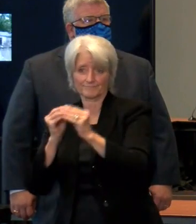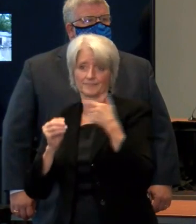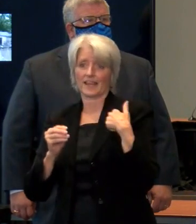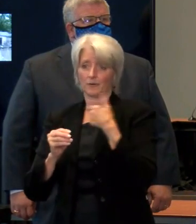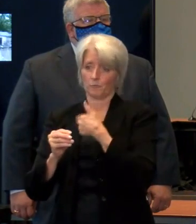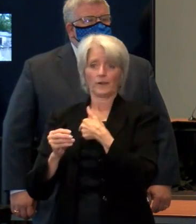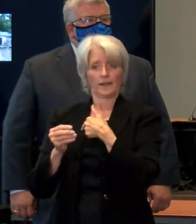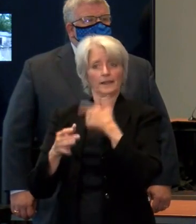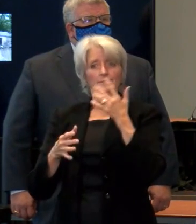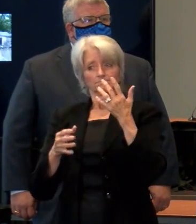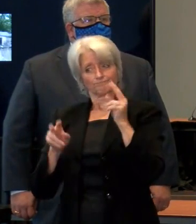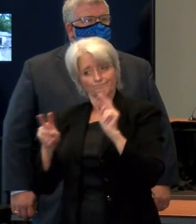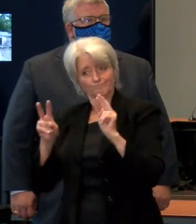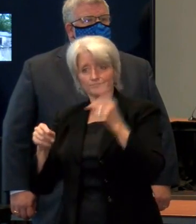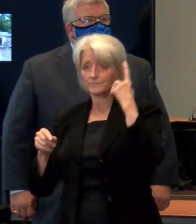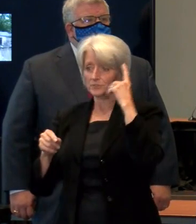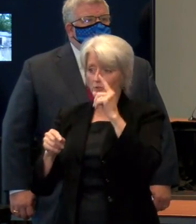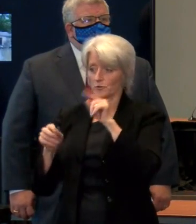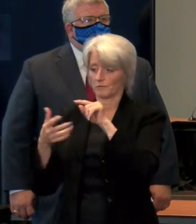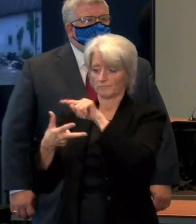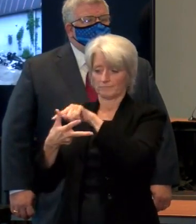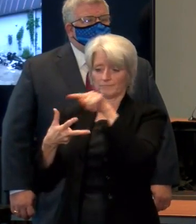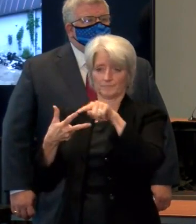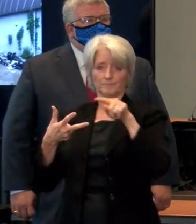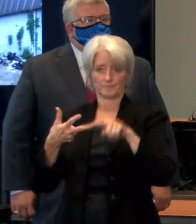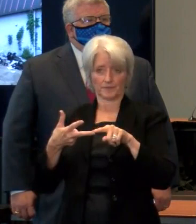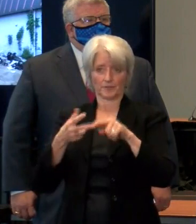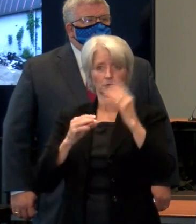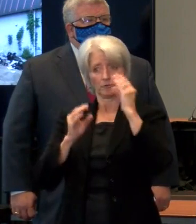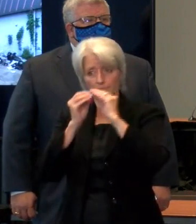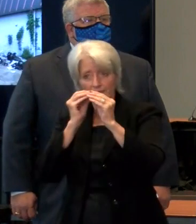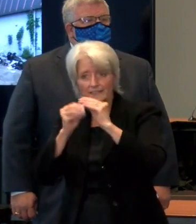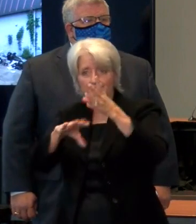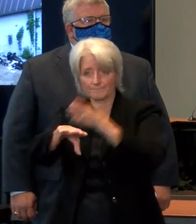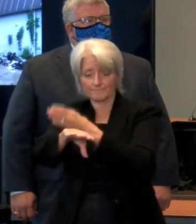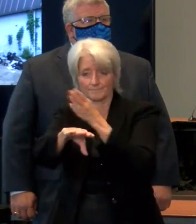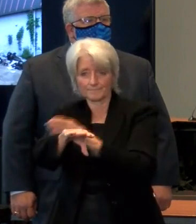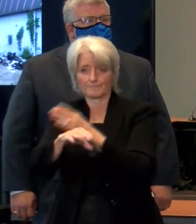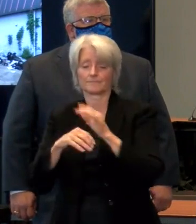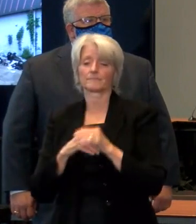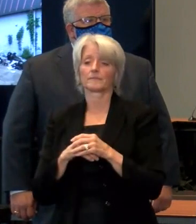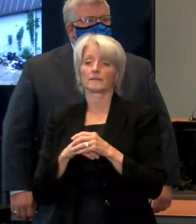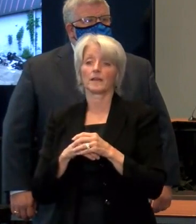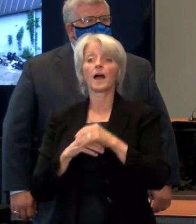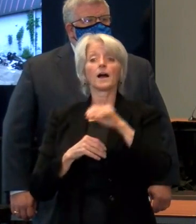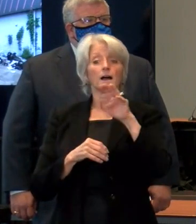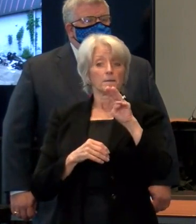those buildings. And in doing so, and the mayor is going to speak on this a little bit later,